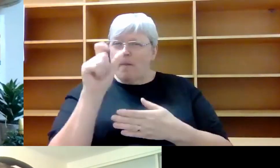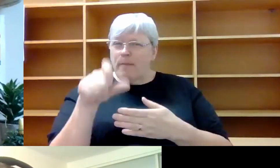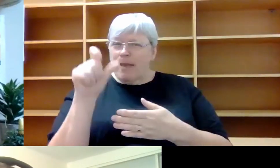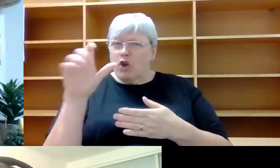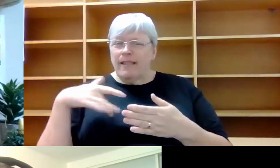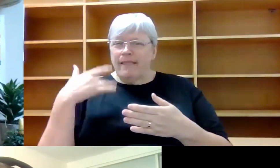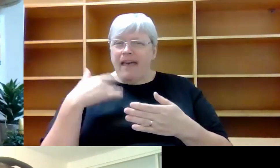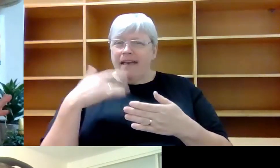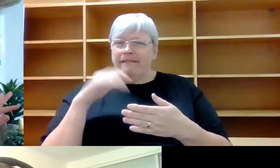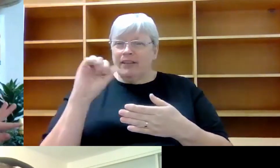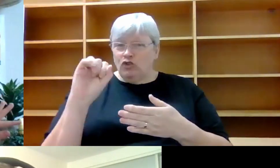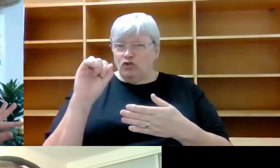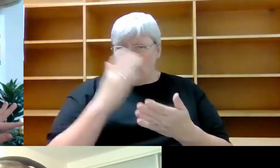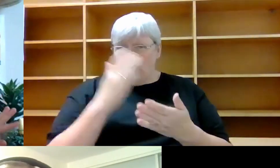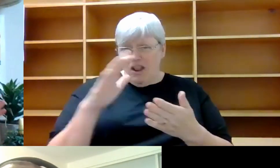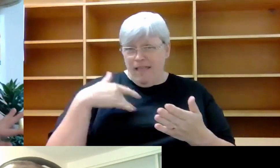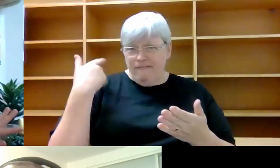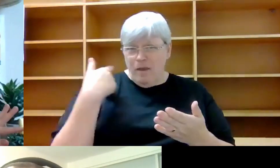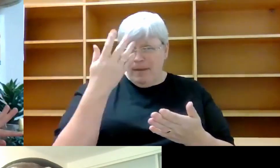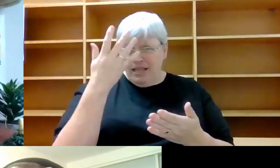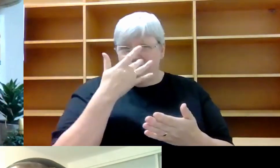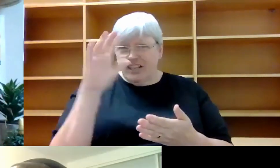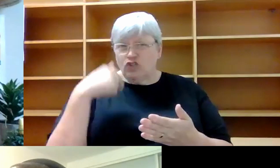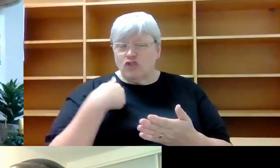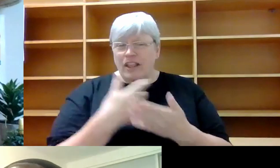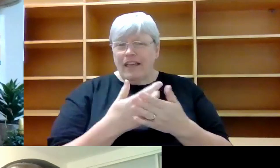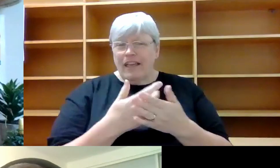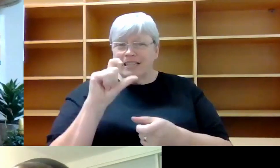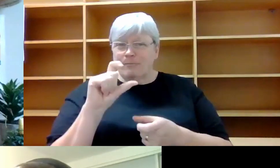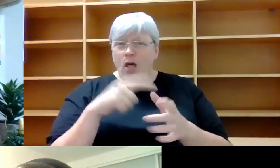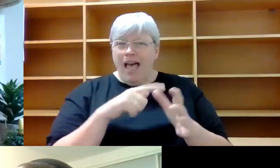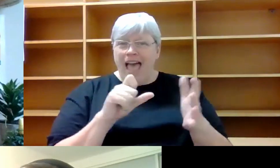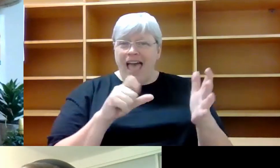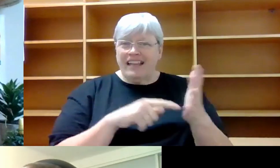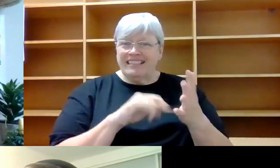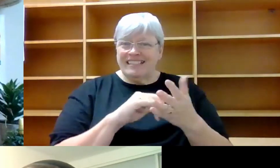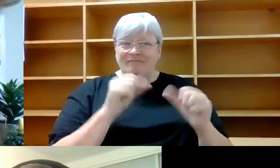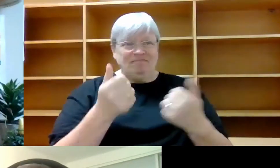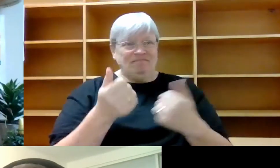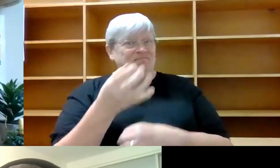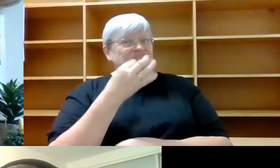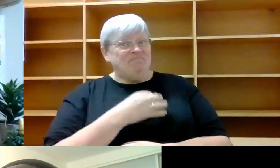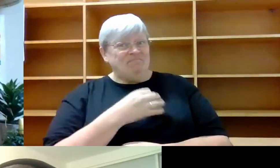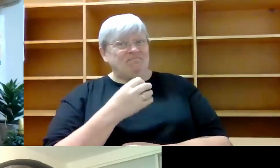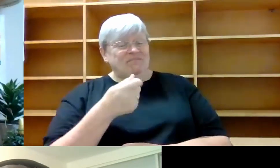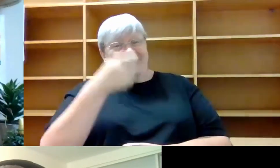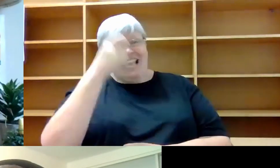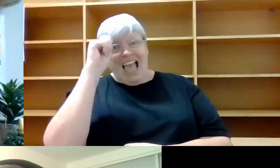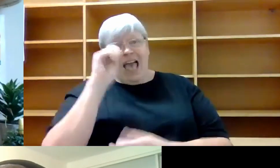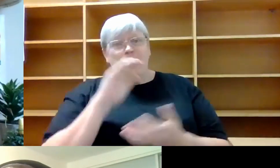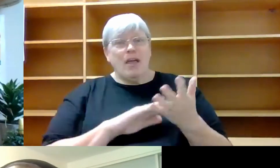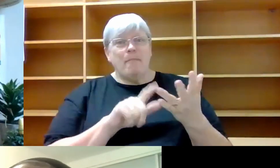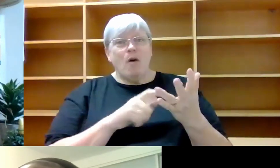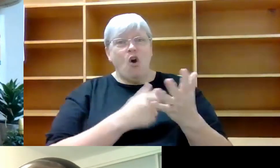real life has also been fictionalized in small acts? That's a good question, but Captain Morgan's been dead a little bit,